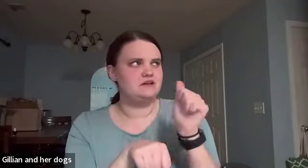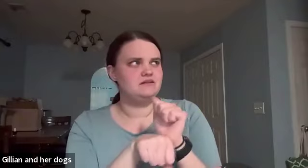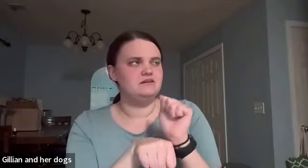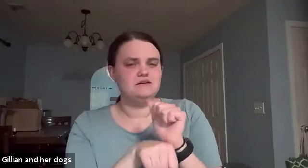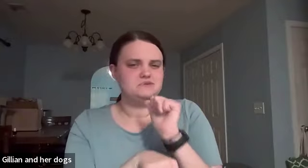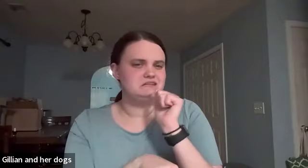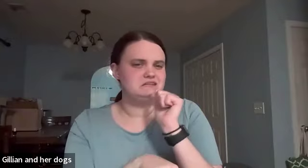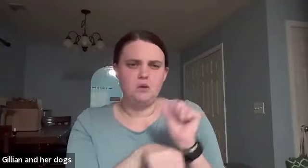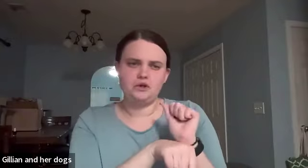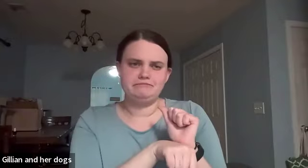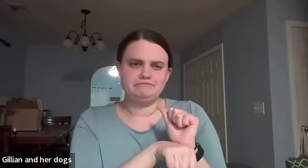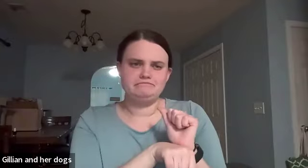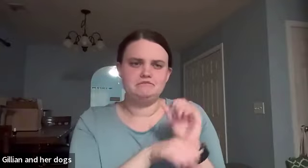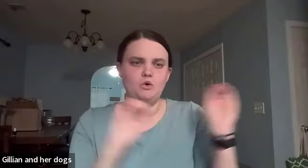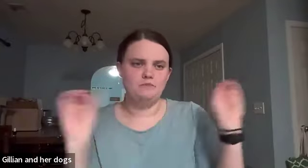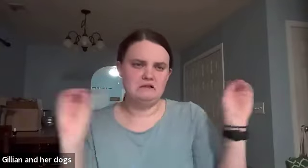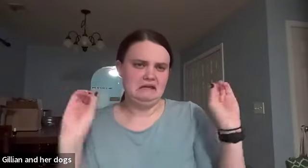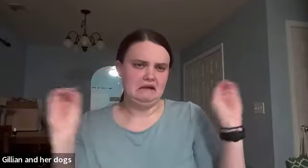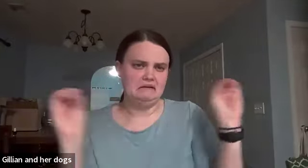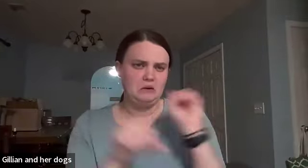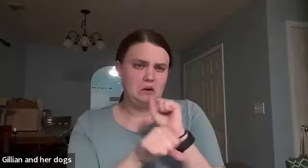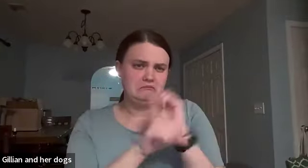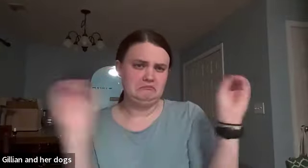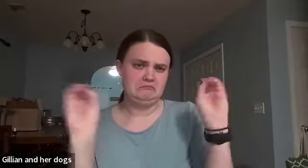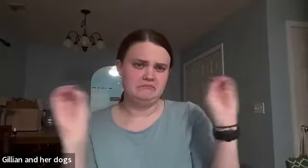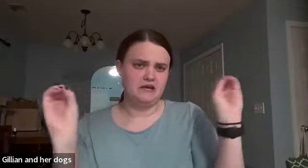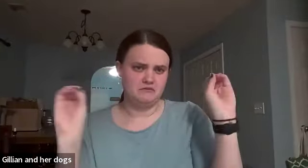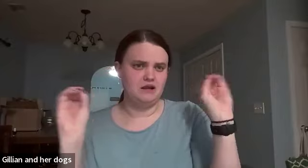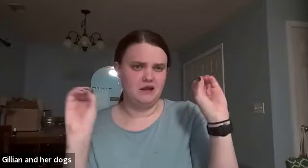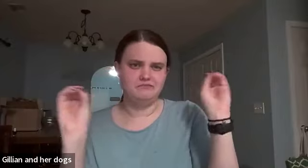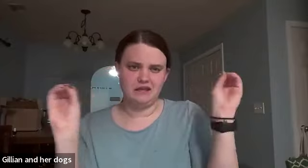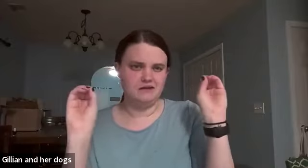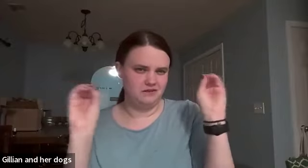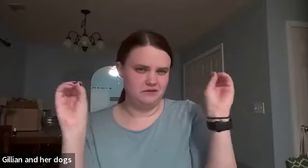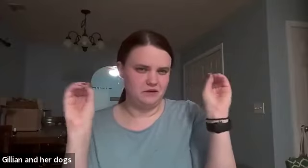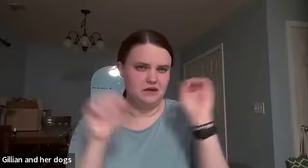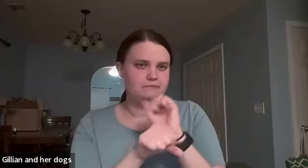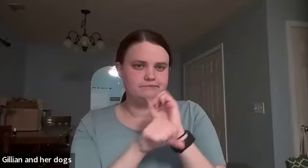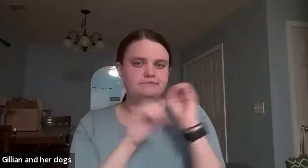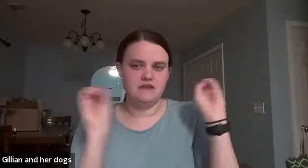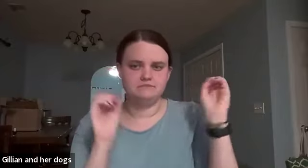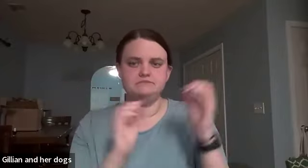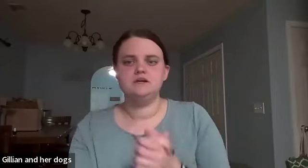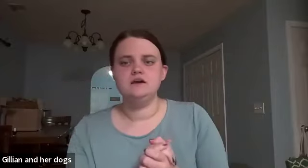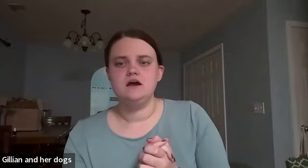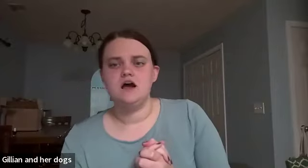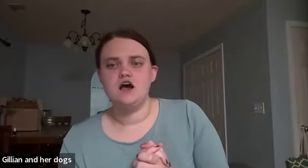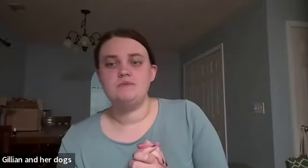think, let's say not working. Or I'd be like none, like work, none right now. Like I have nothing right now.